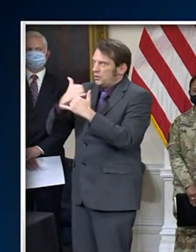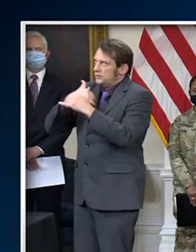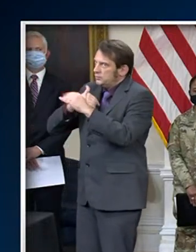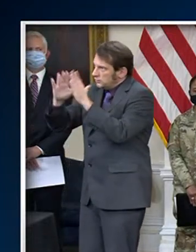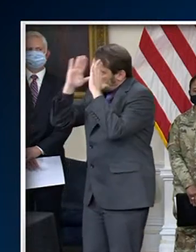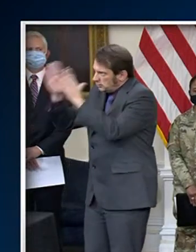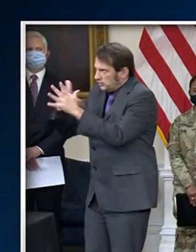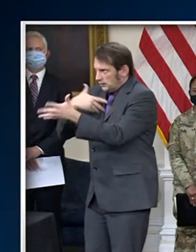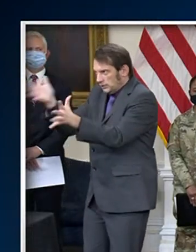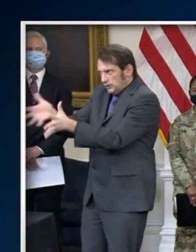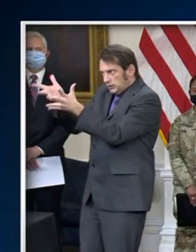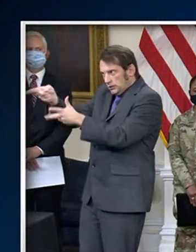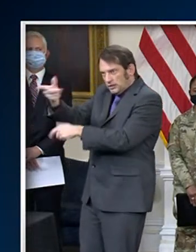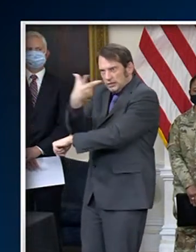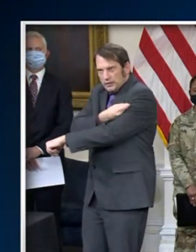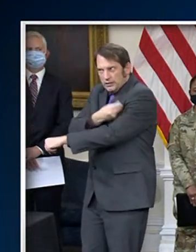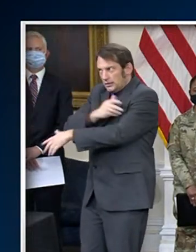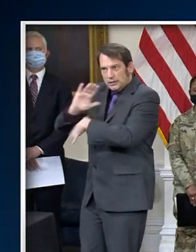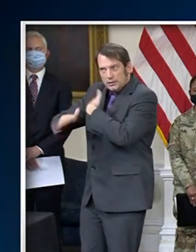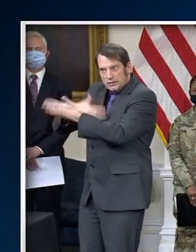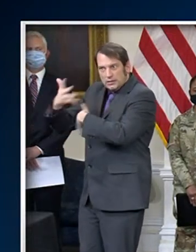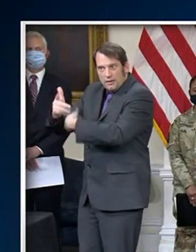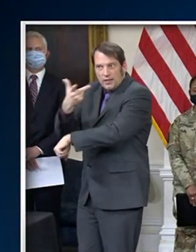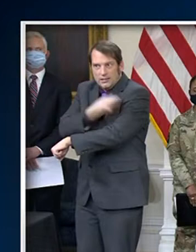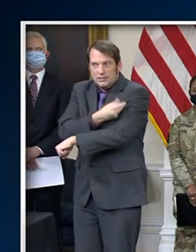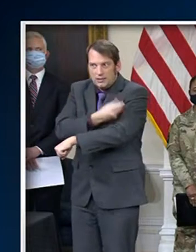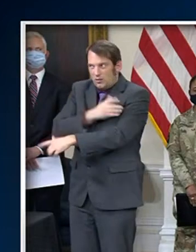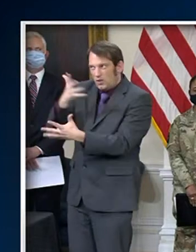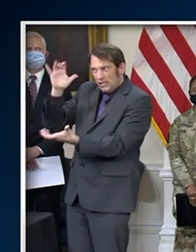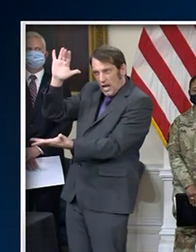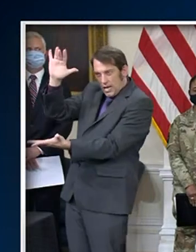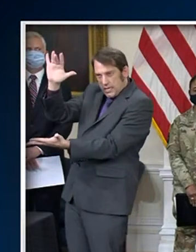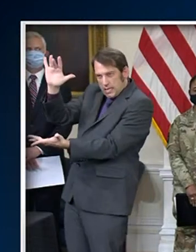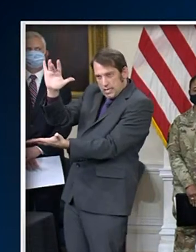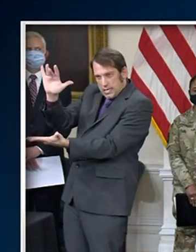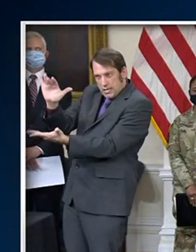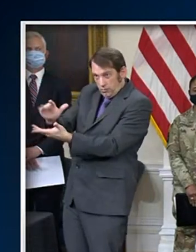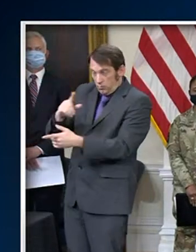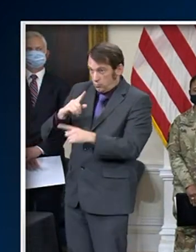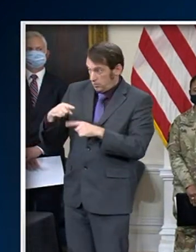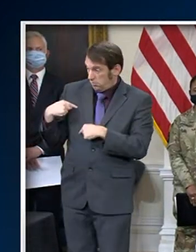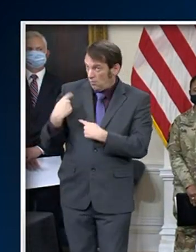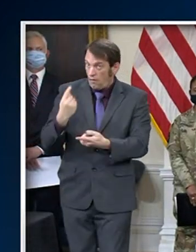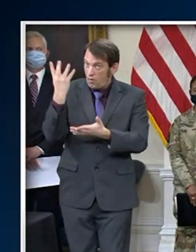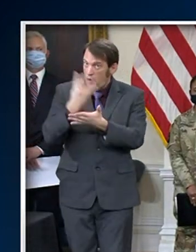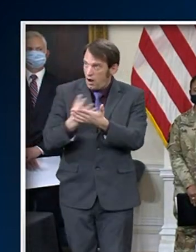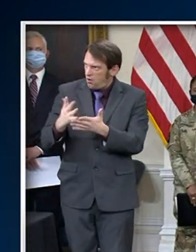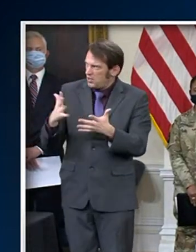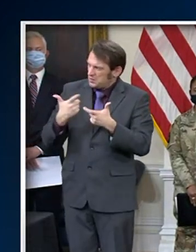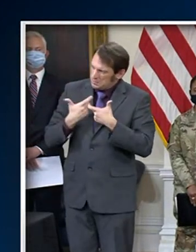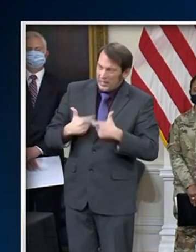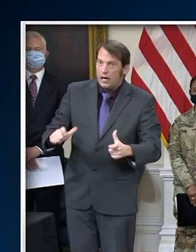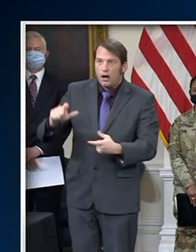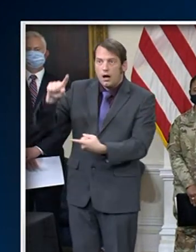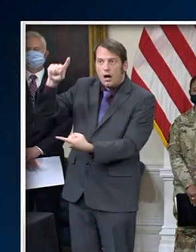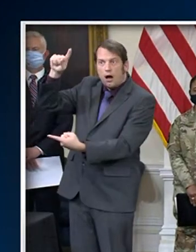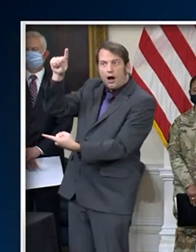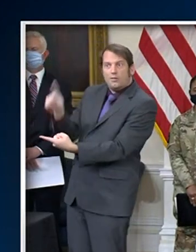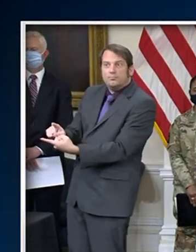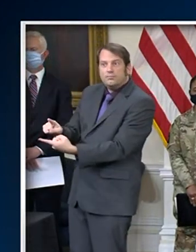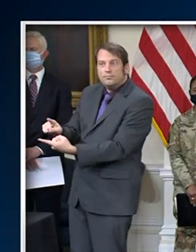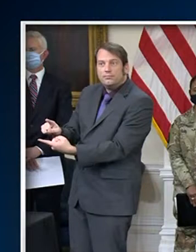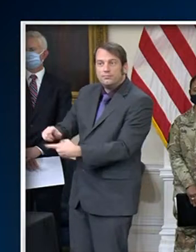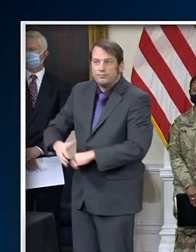vaccination efforts, showing the biggest drop over the last 4 weeks. COVID hospitalizations have declined each